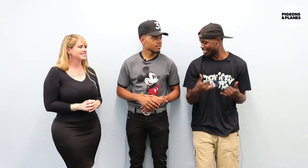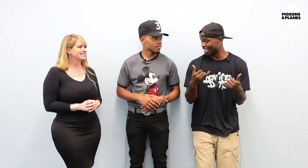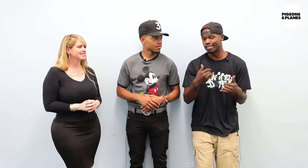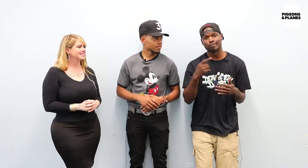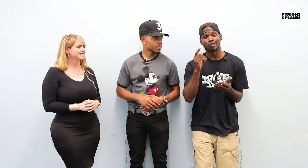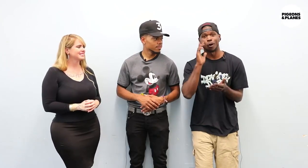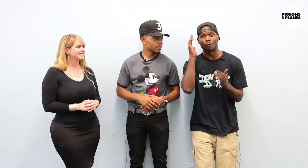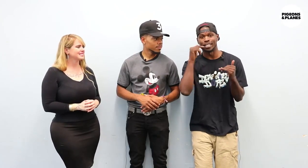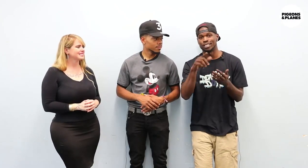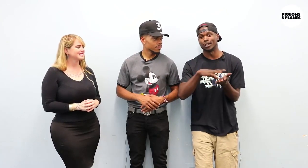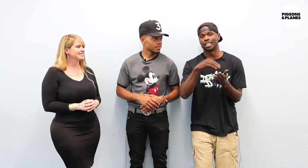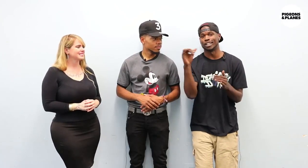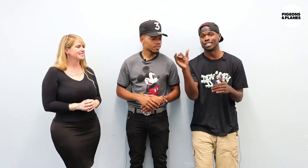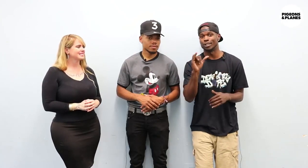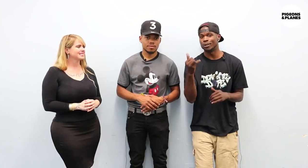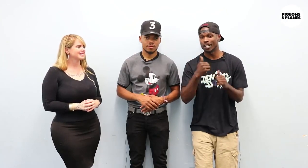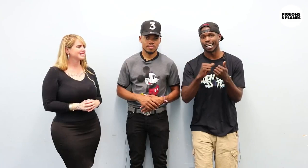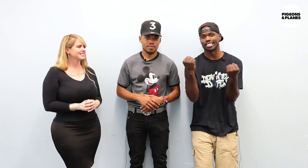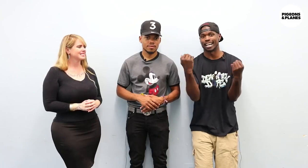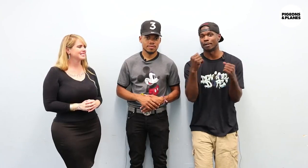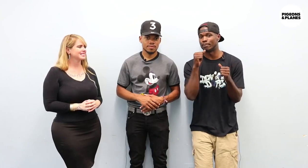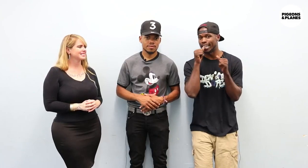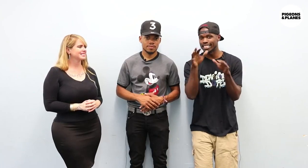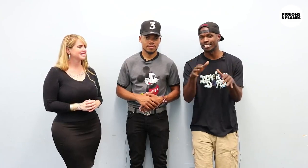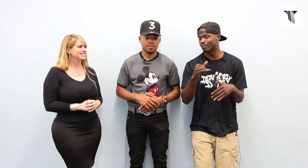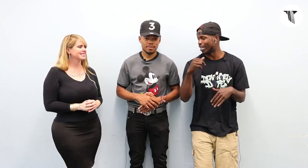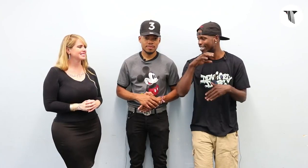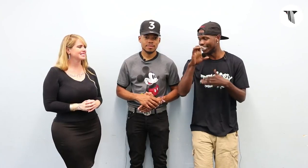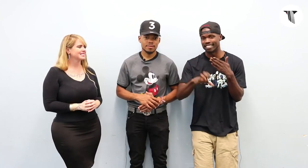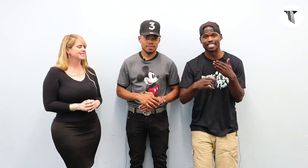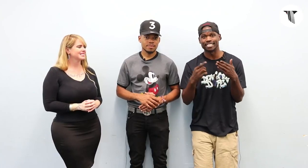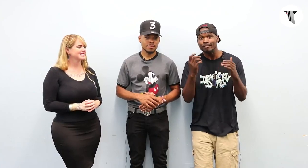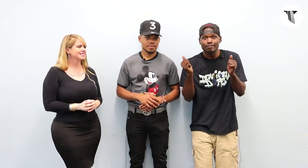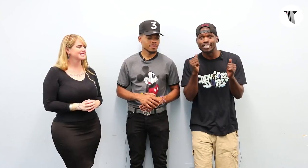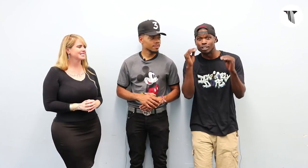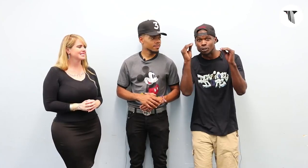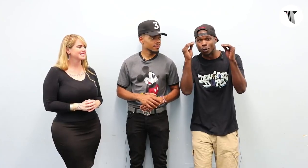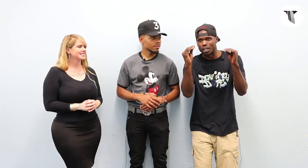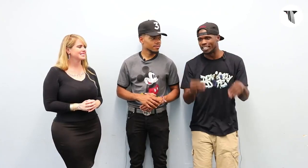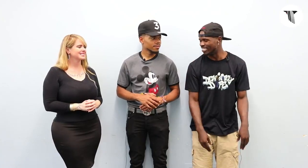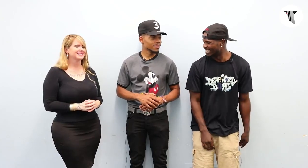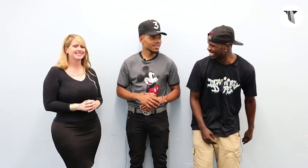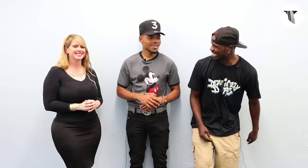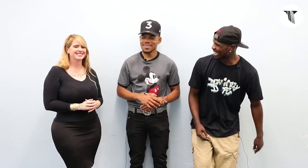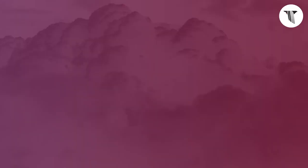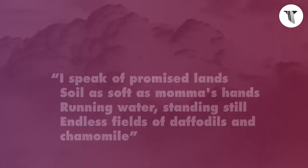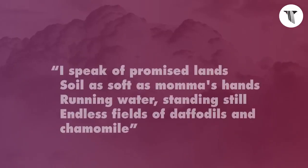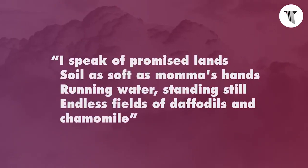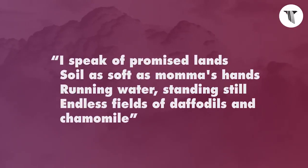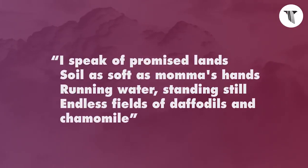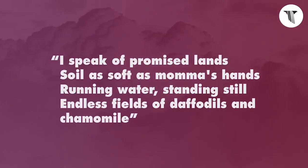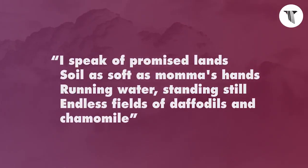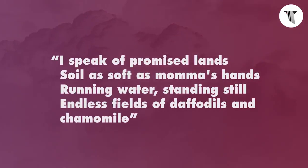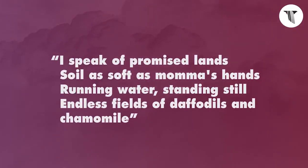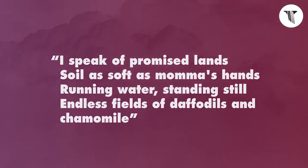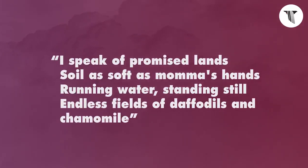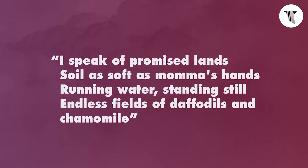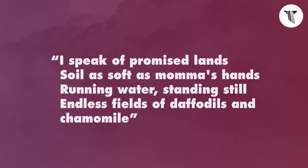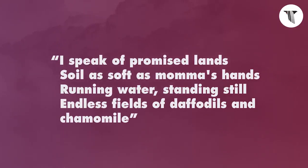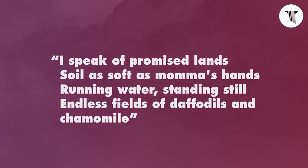today, hopefully you will learn too how to sign blessings by the end of this tutorial. I speak of promised land, soil as